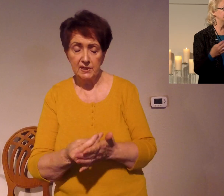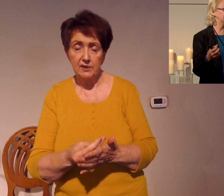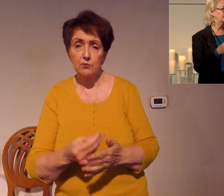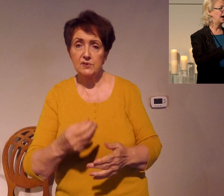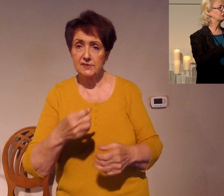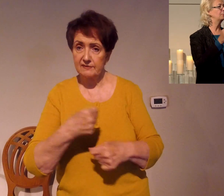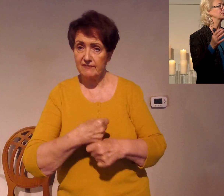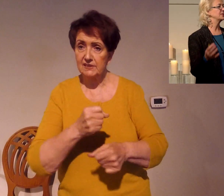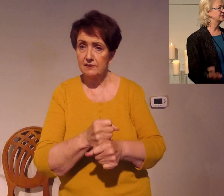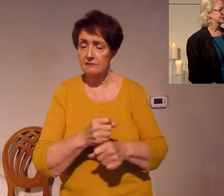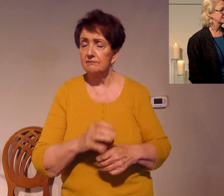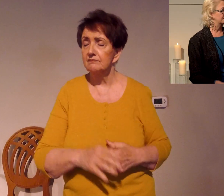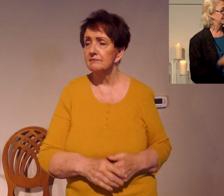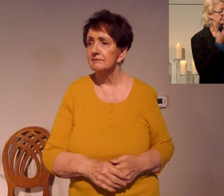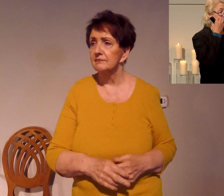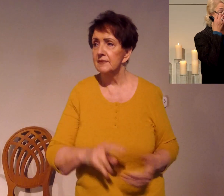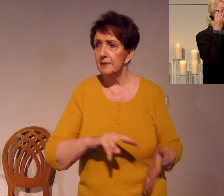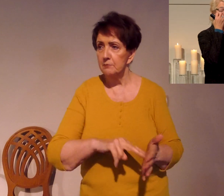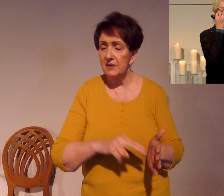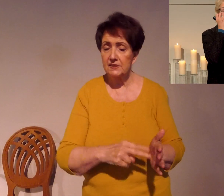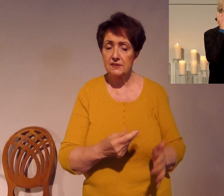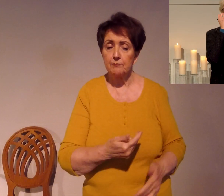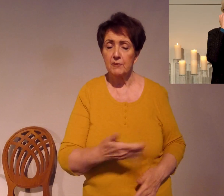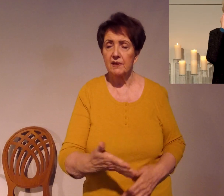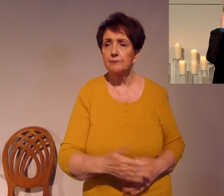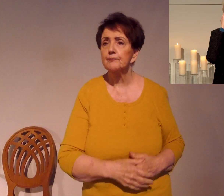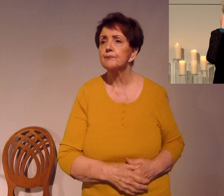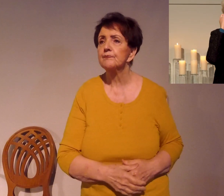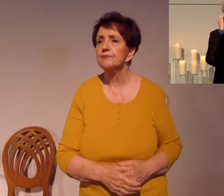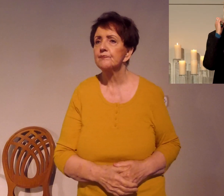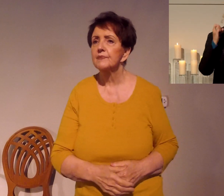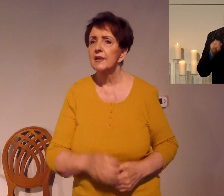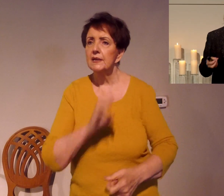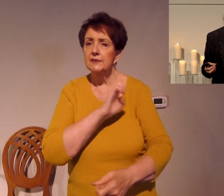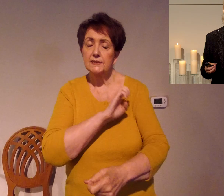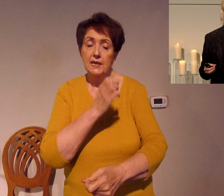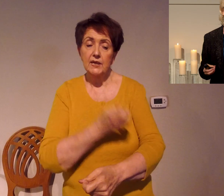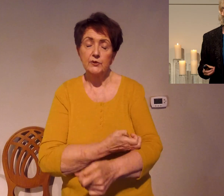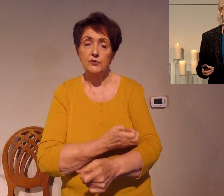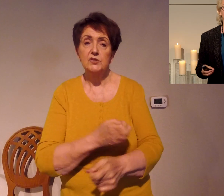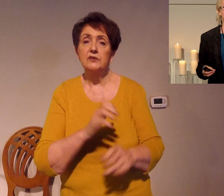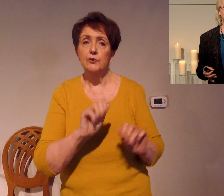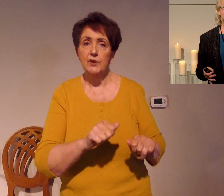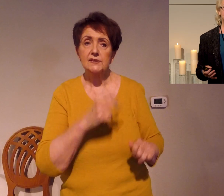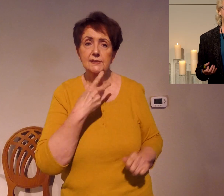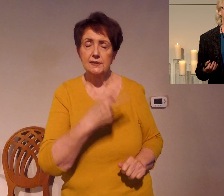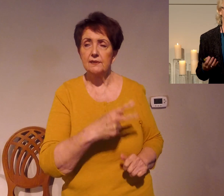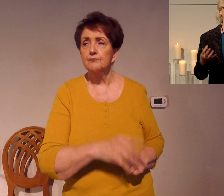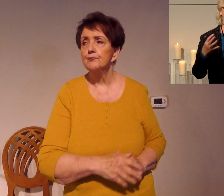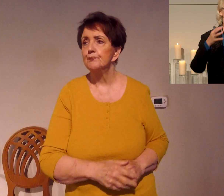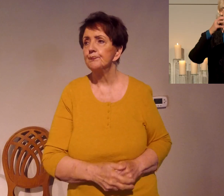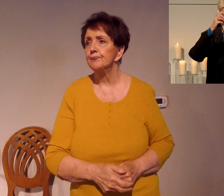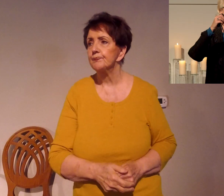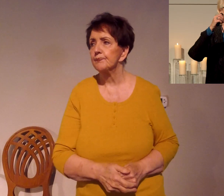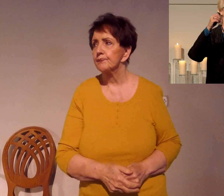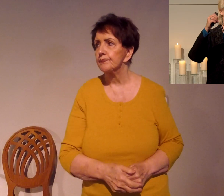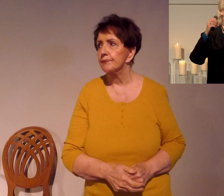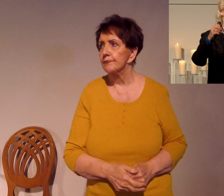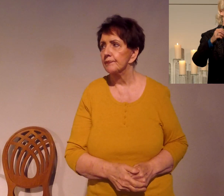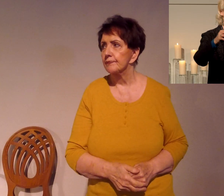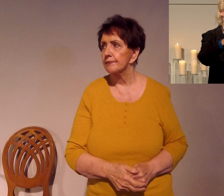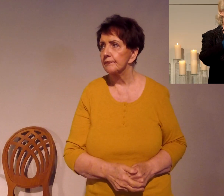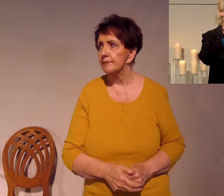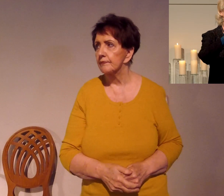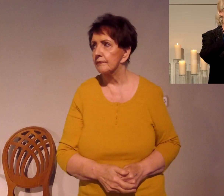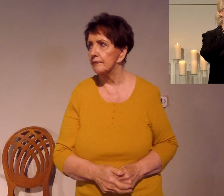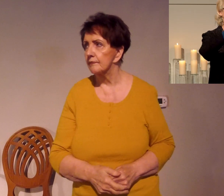meant something, and it represented something. And so it's simply energy in a form we can see. So if we can